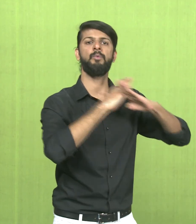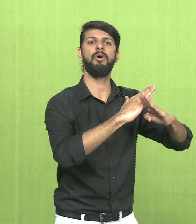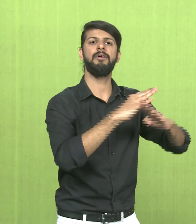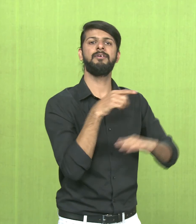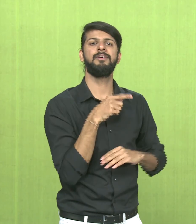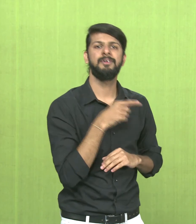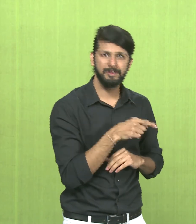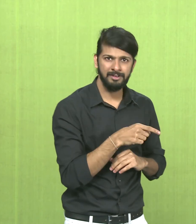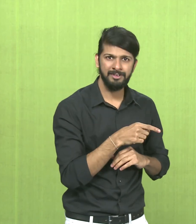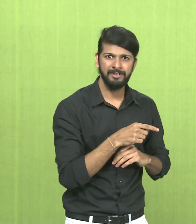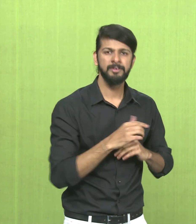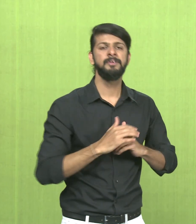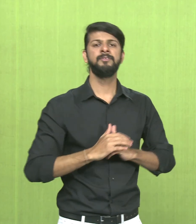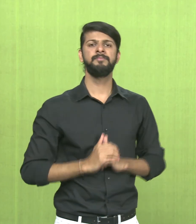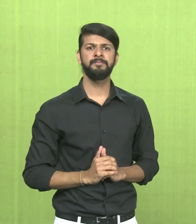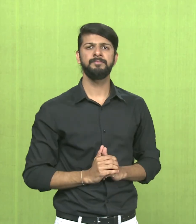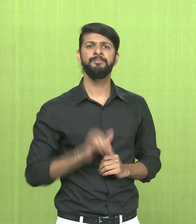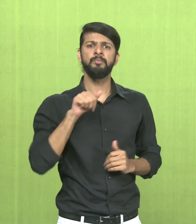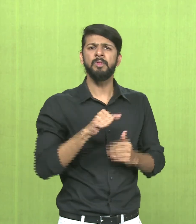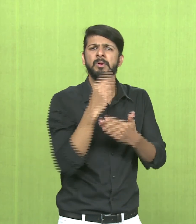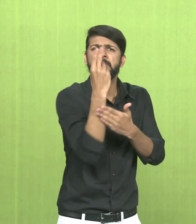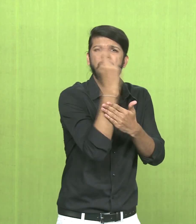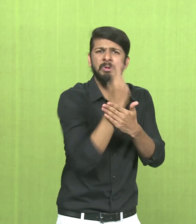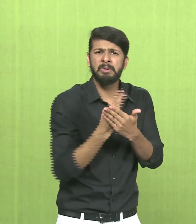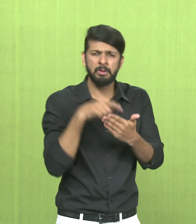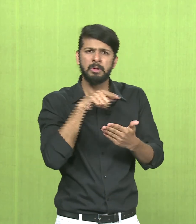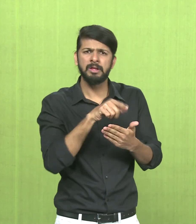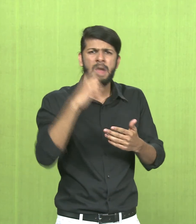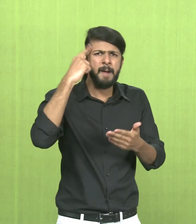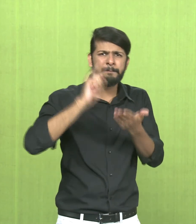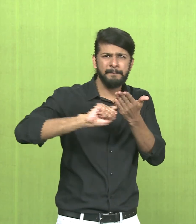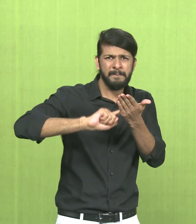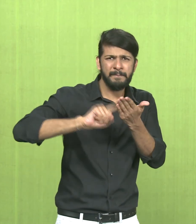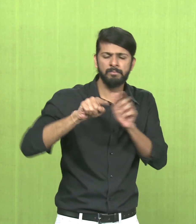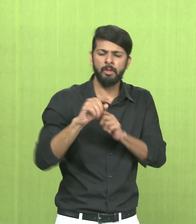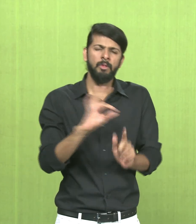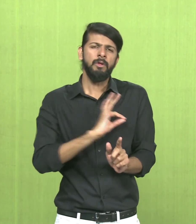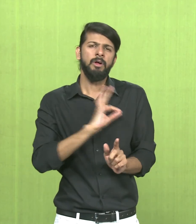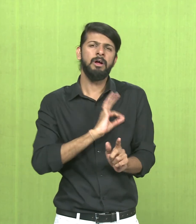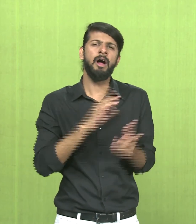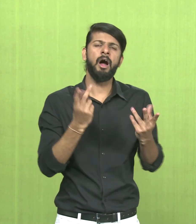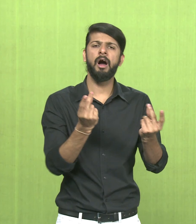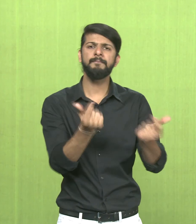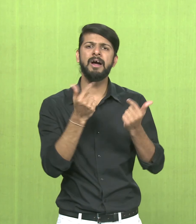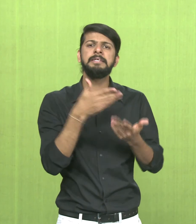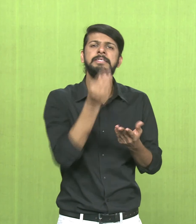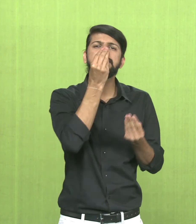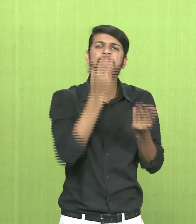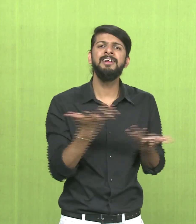on a charcoal artwork to avoid smudging. Charcoal is also a favored medium